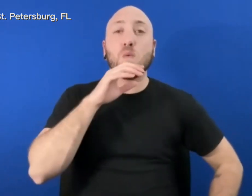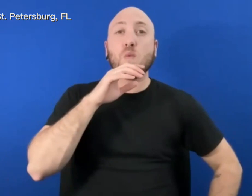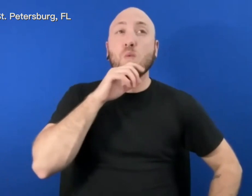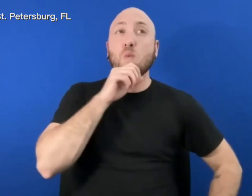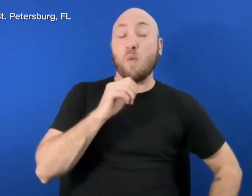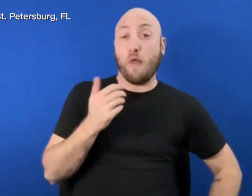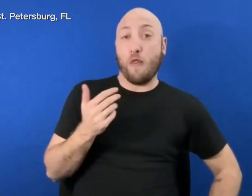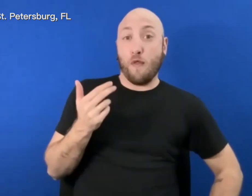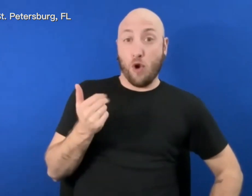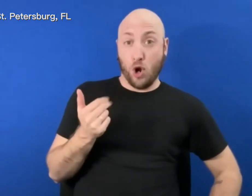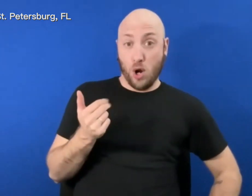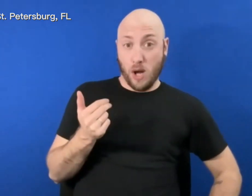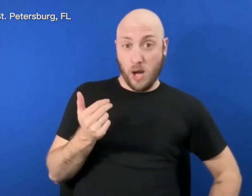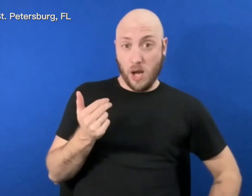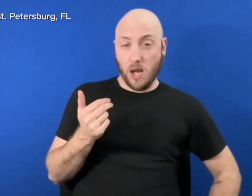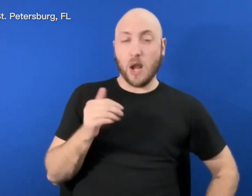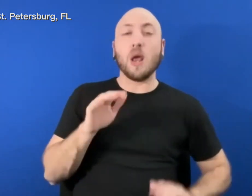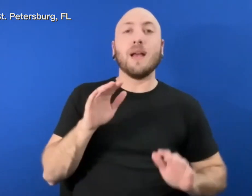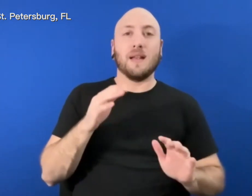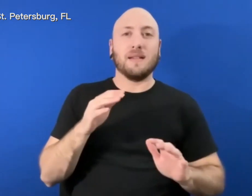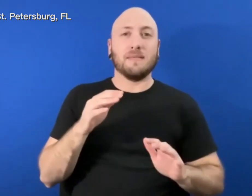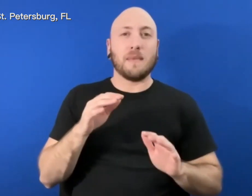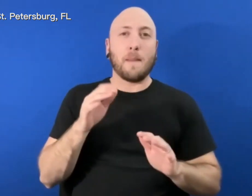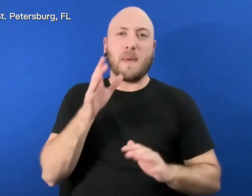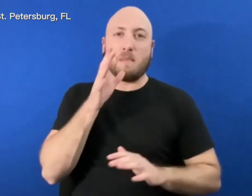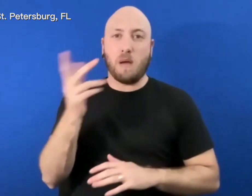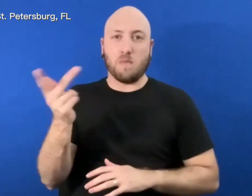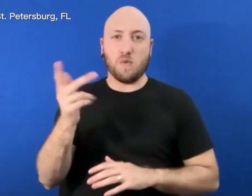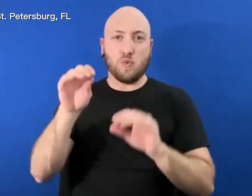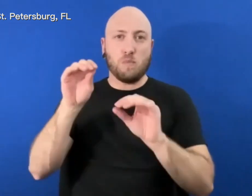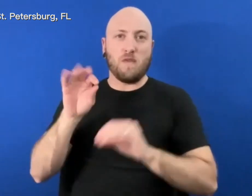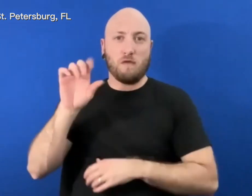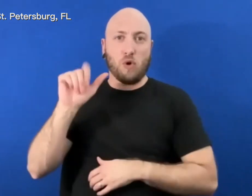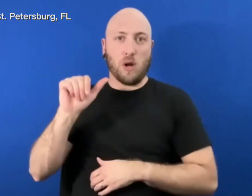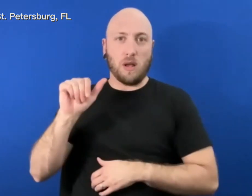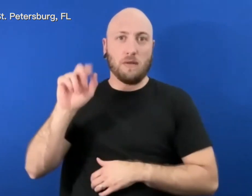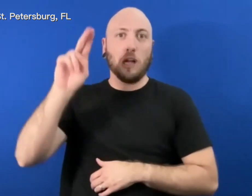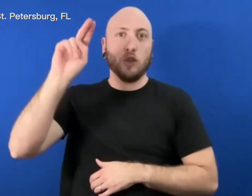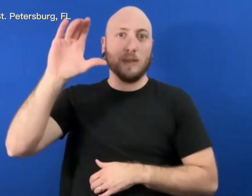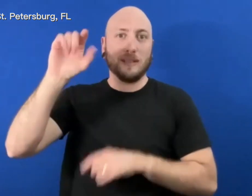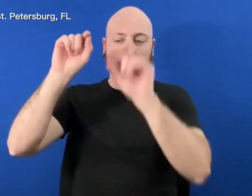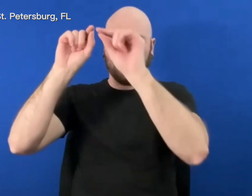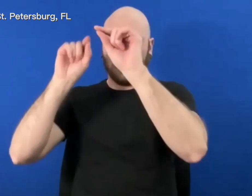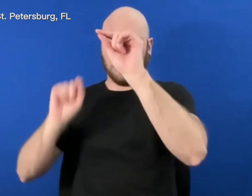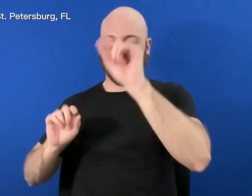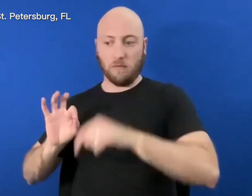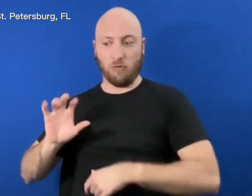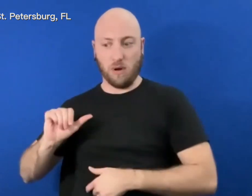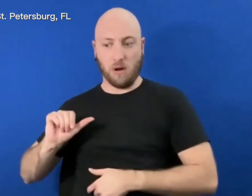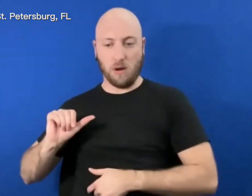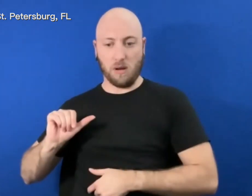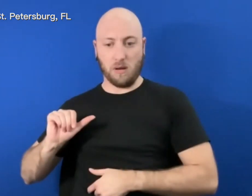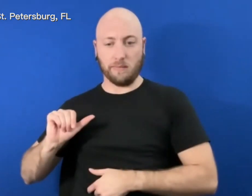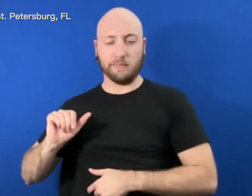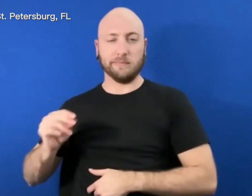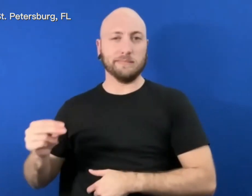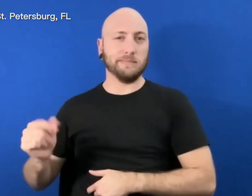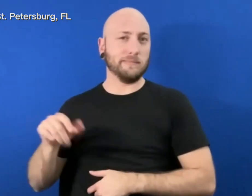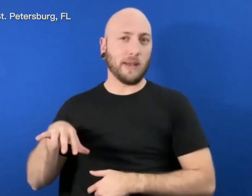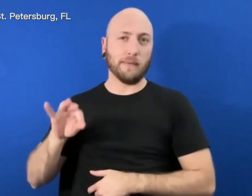13, I moved to Florida with my mom. Immediately got into like, you know, the same shit, you know, drinking and smoking